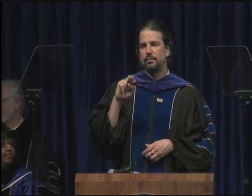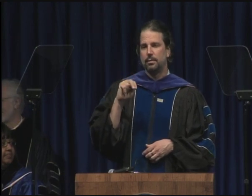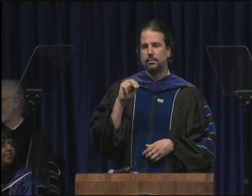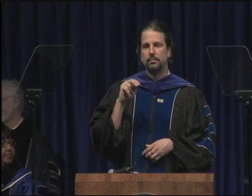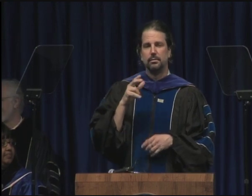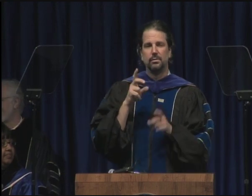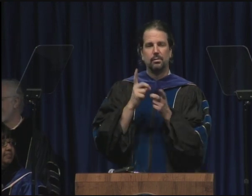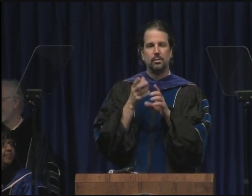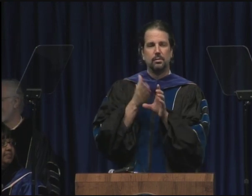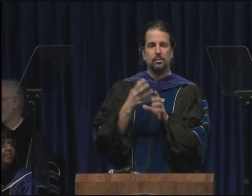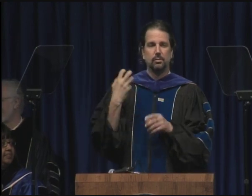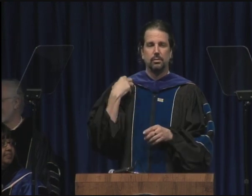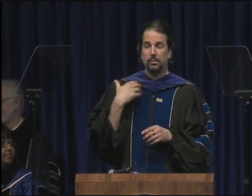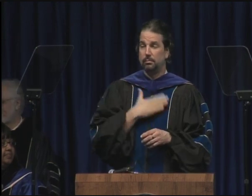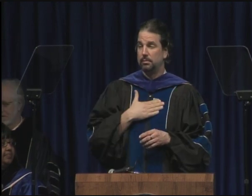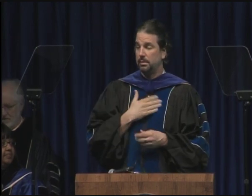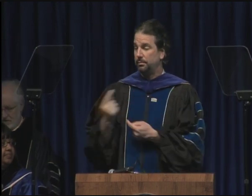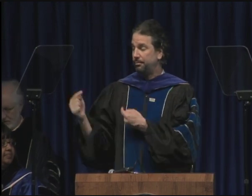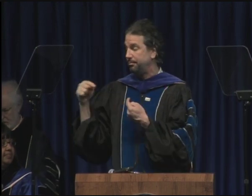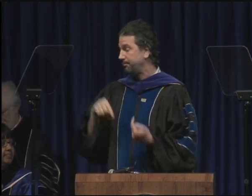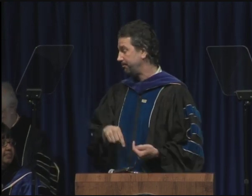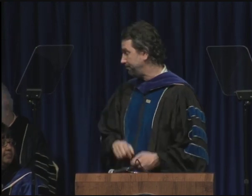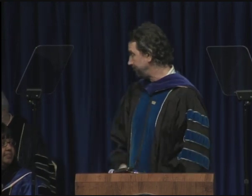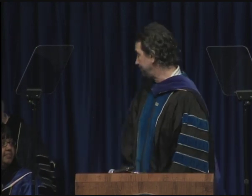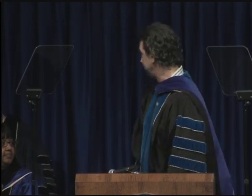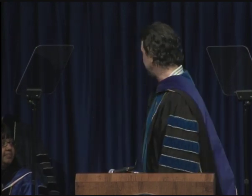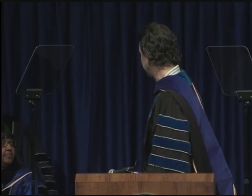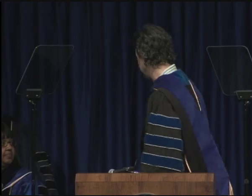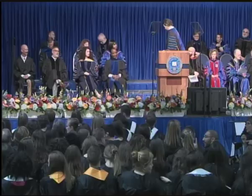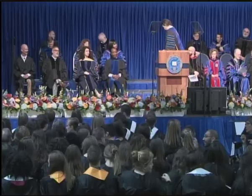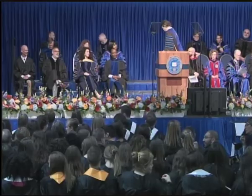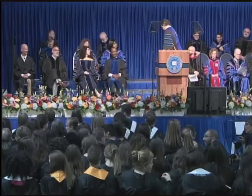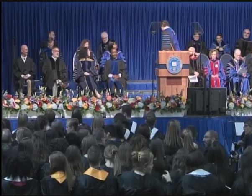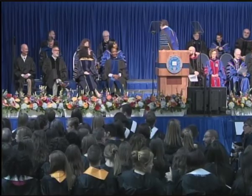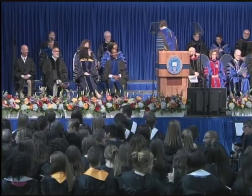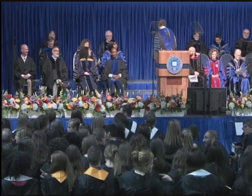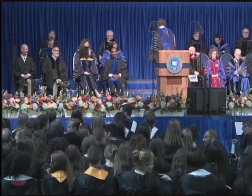Will Dr. Dennis Galvin, Chair of the Department of Psychology, please come forward?